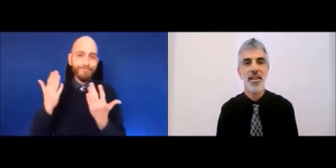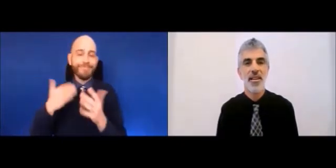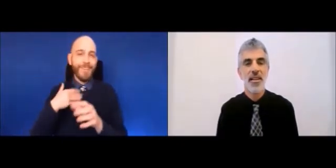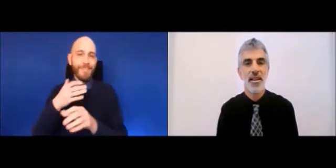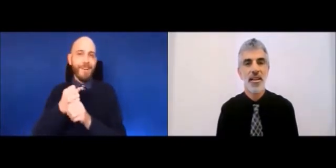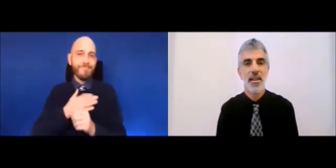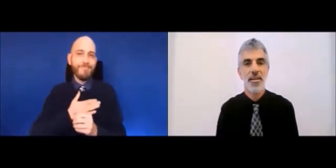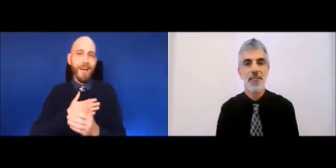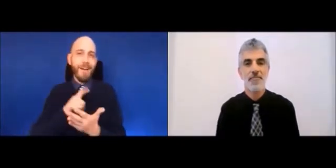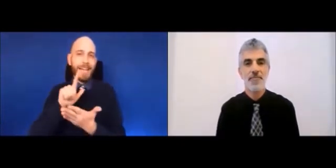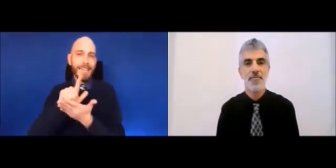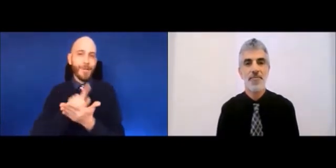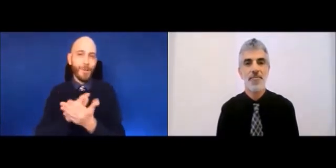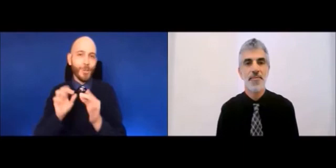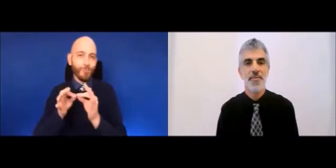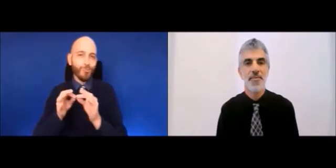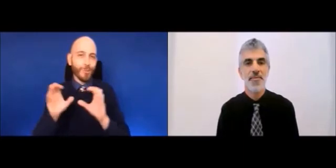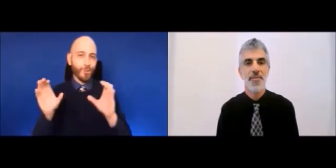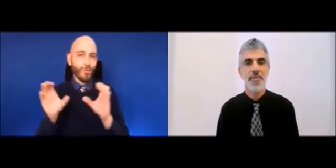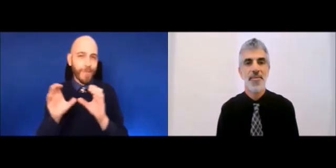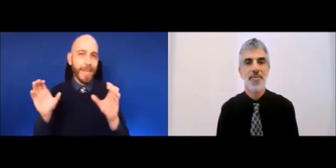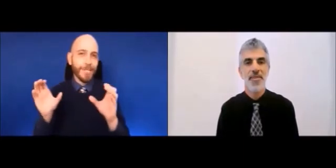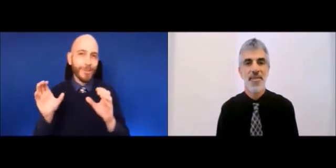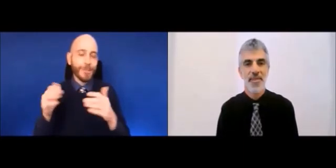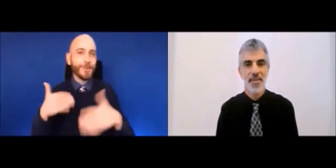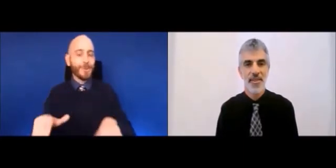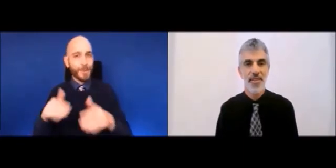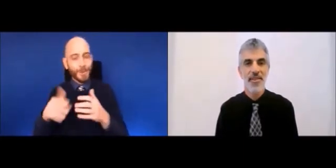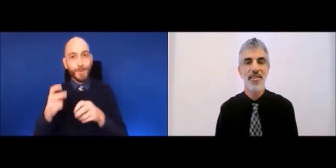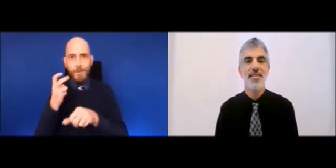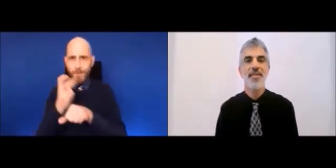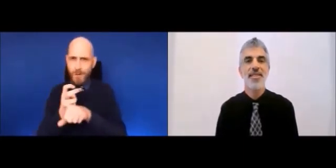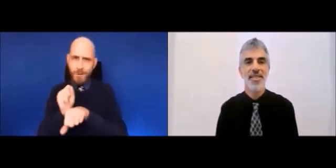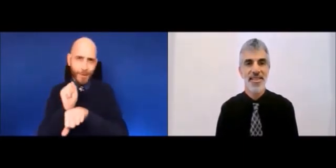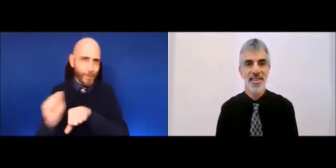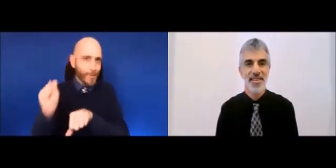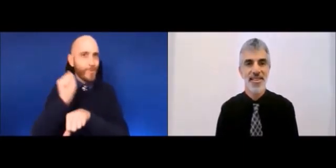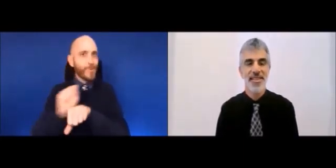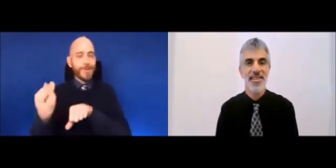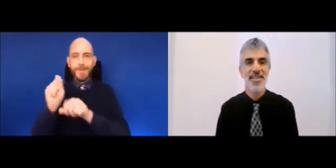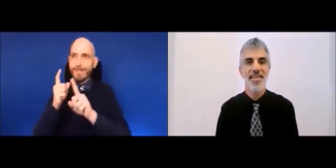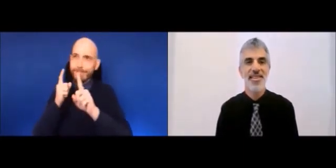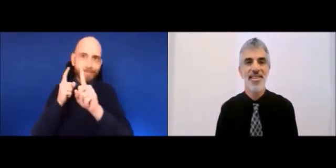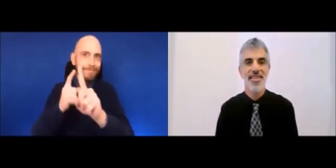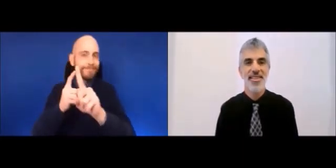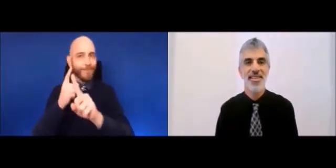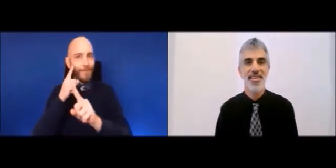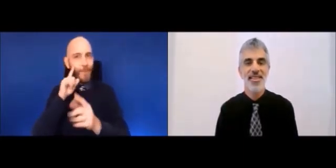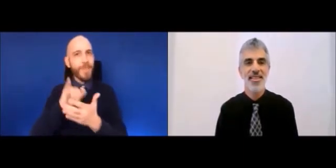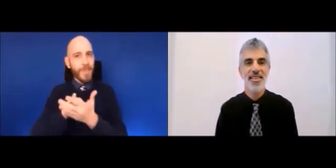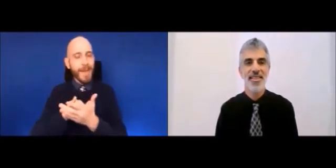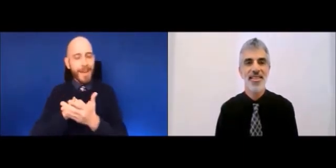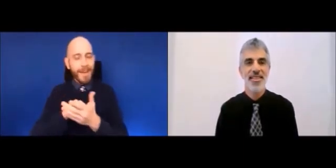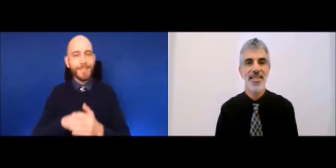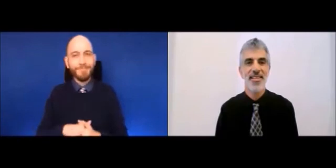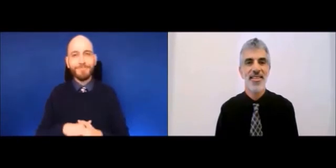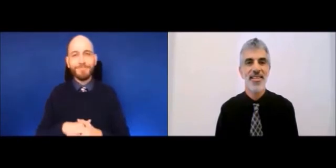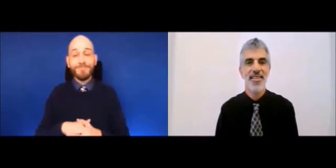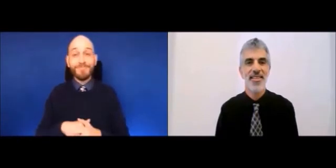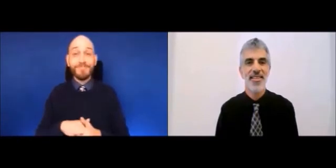A highlight that I would say would be getting my national legal interpreter certification, which took a lot of preparation